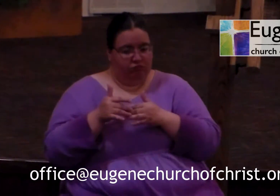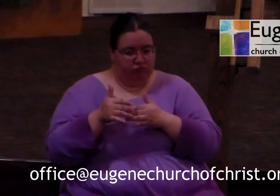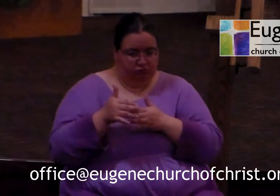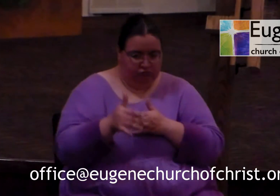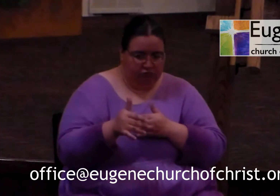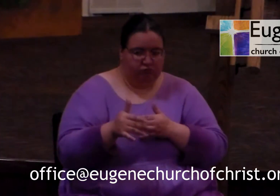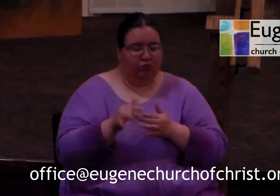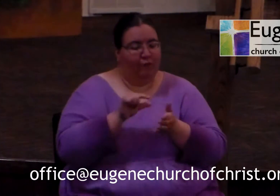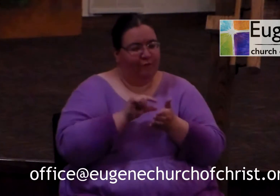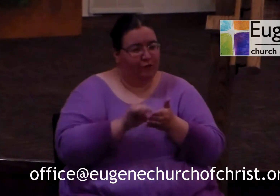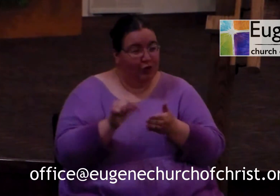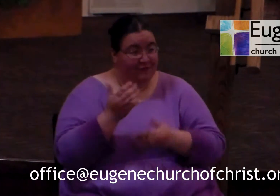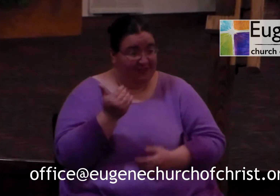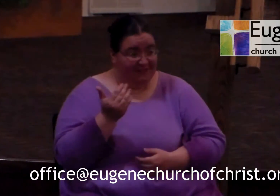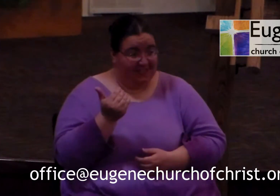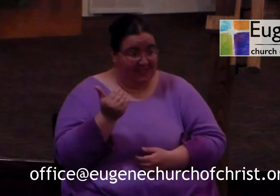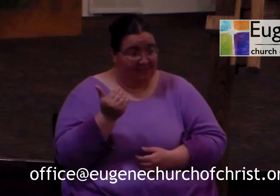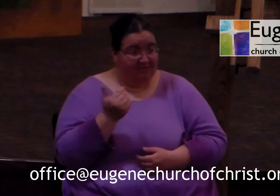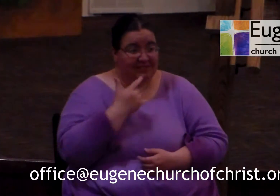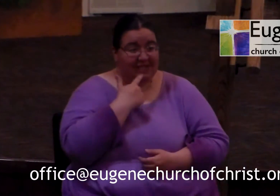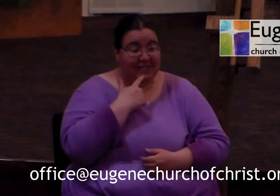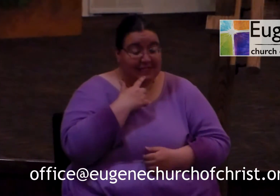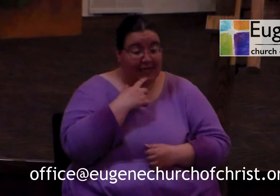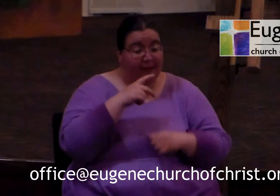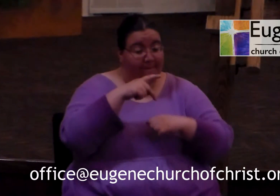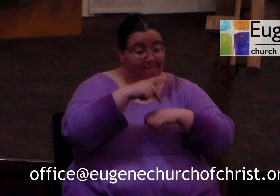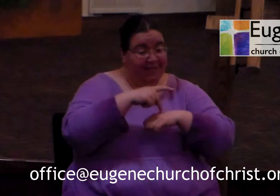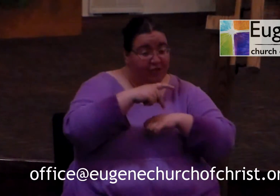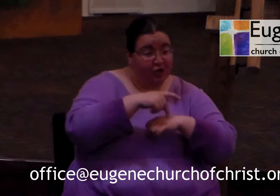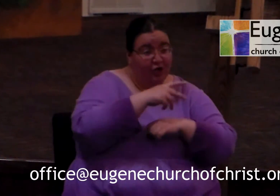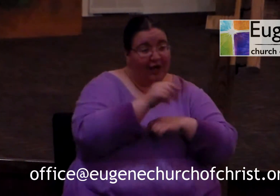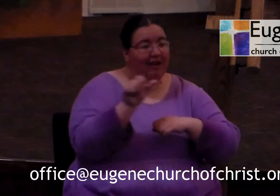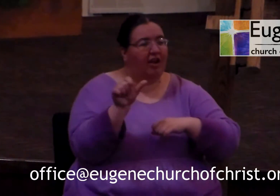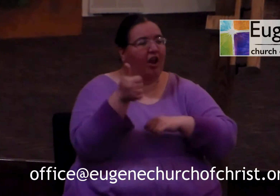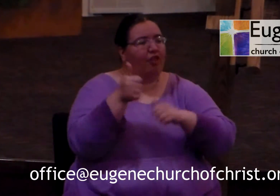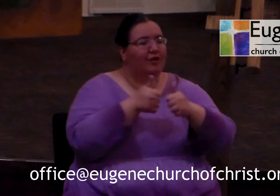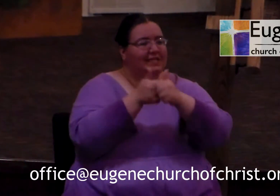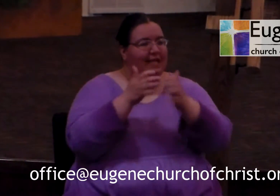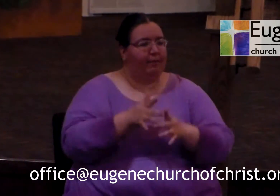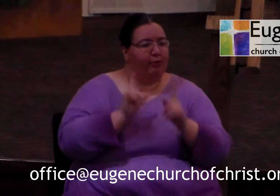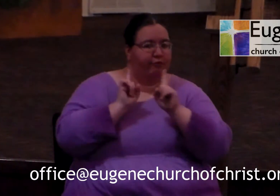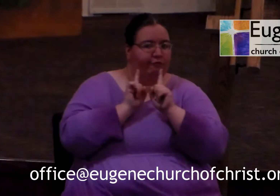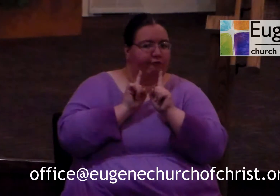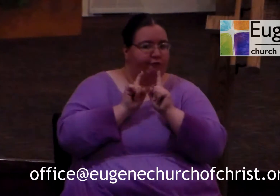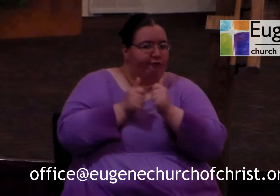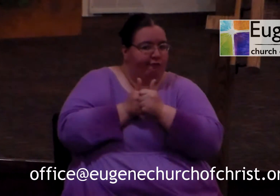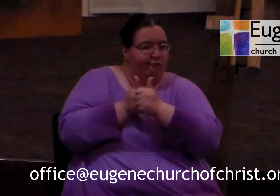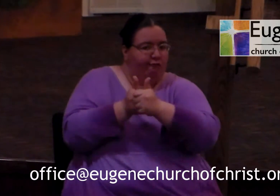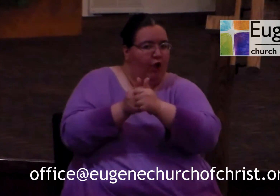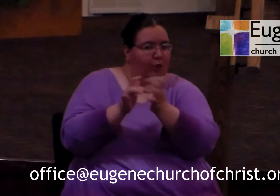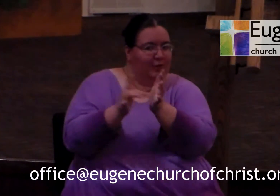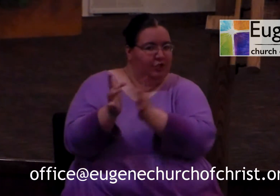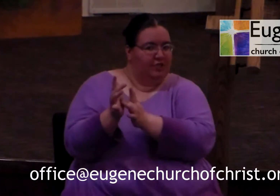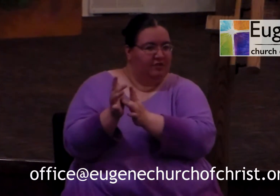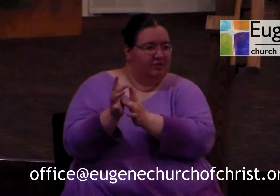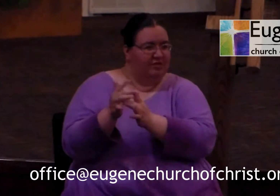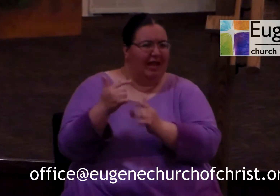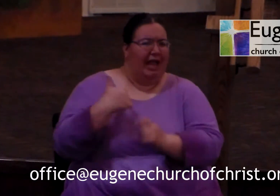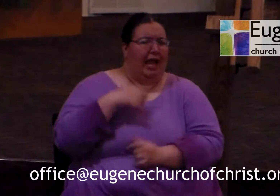it says Simon Peter and another disciple were following Jesus. And I imagine with a little bit of distance between them to try to hide their identity, to try to